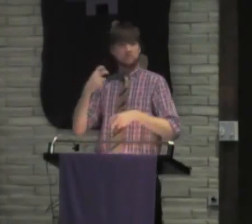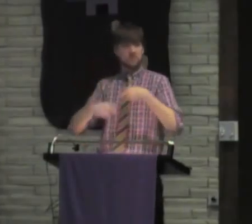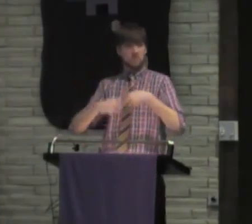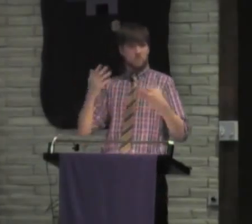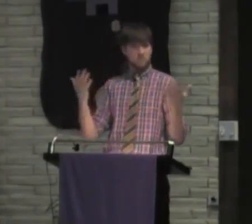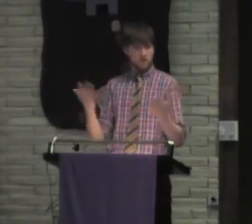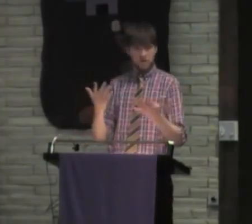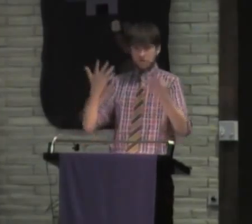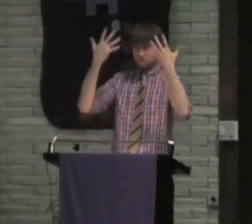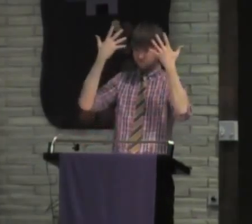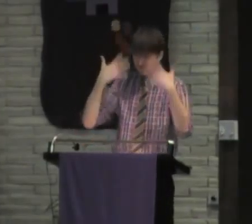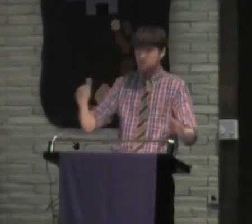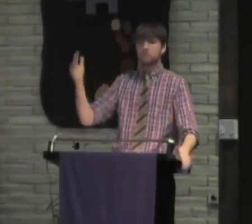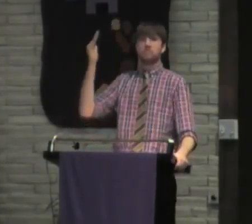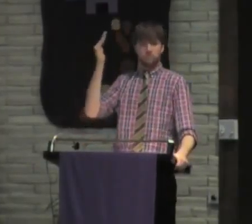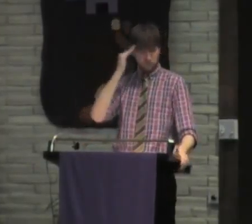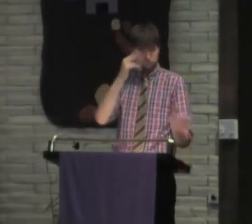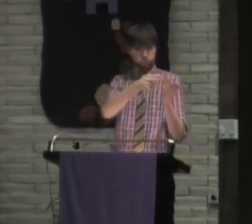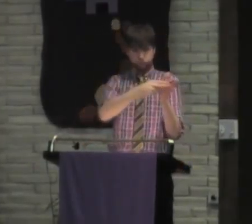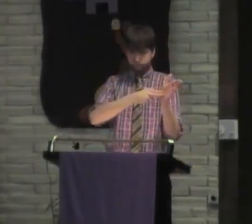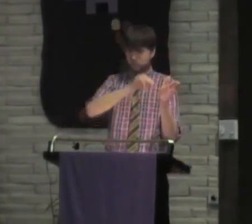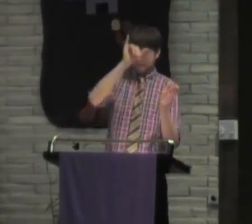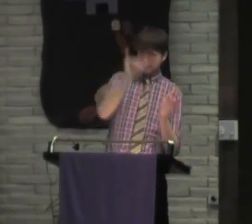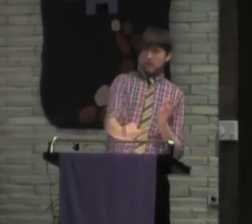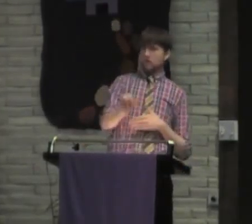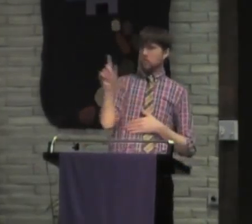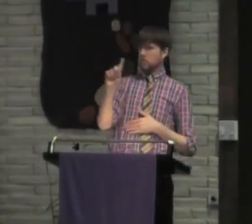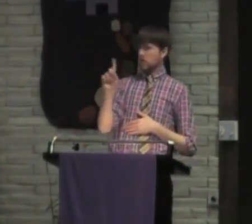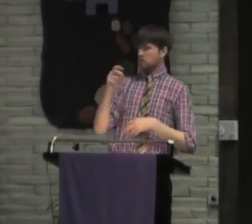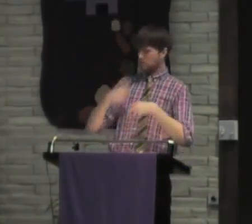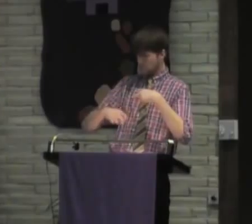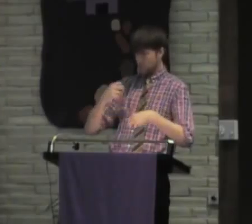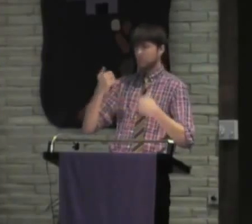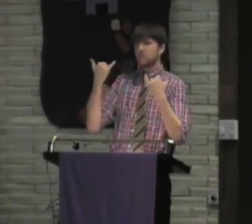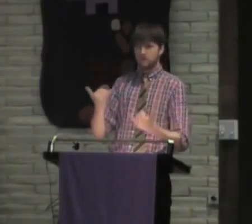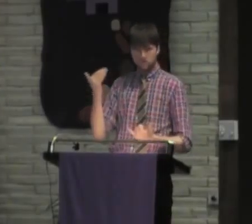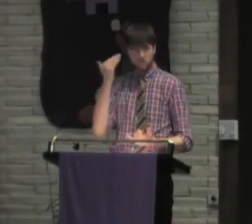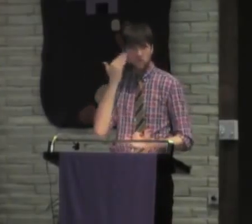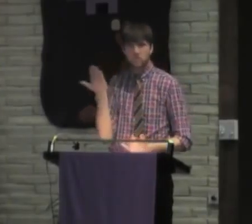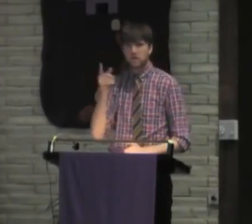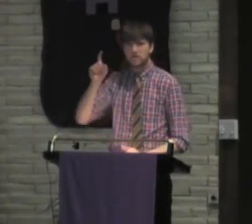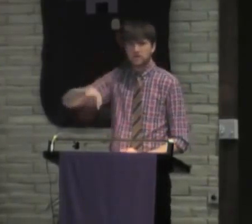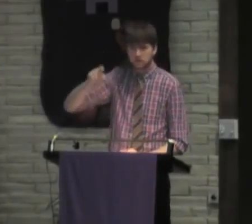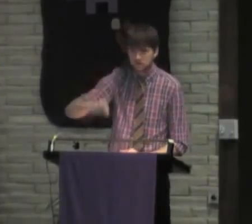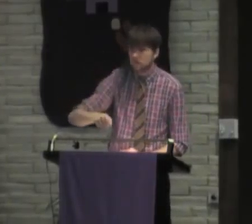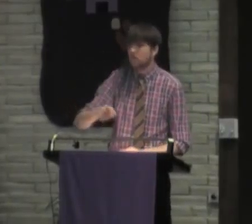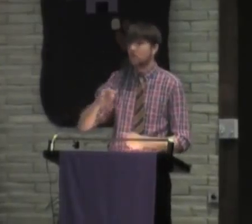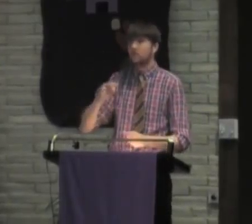Okay, so as he is looking and examining the problem, and he already knows what the diagnosis is for this problem,